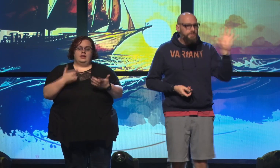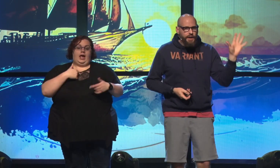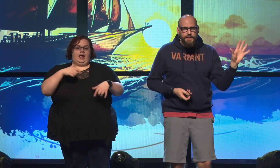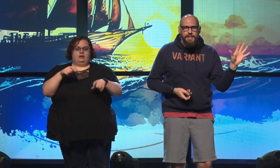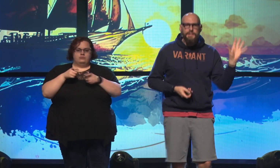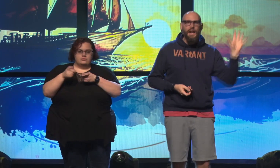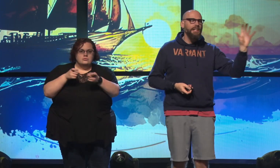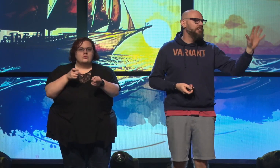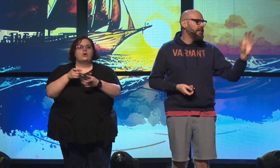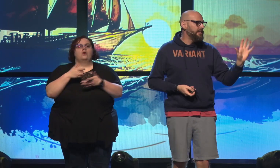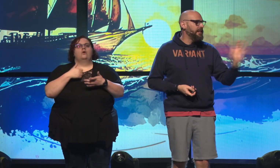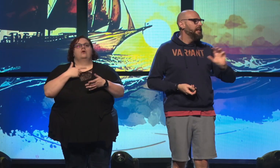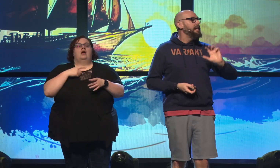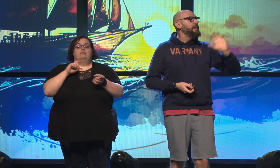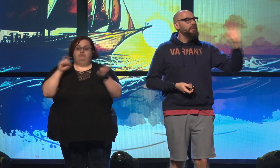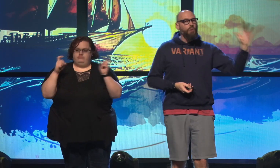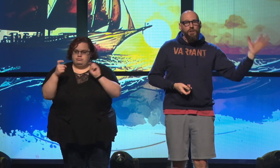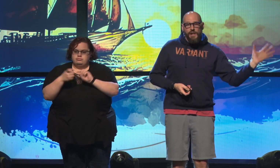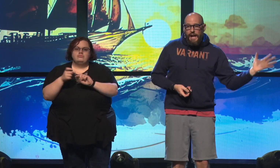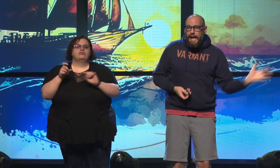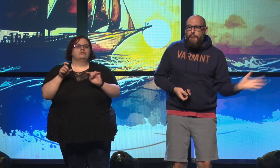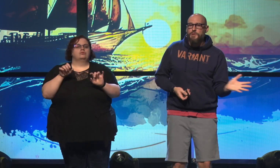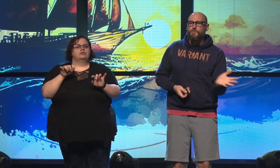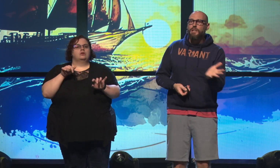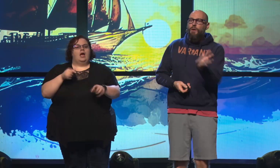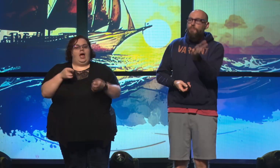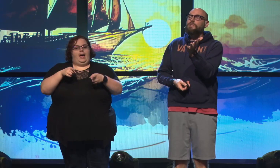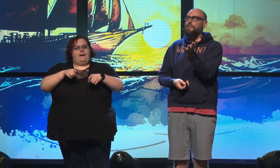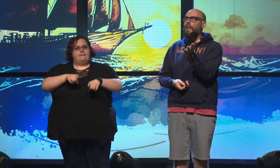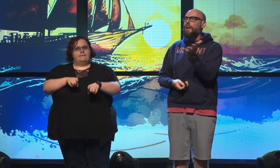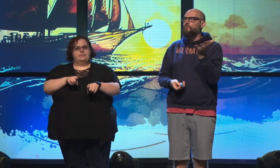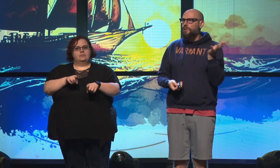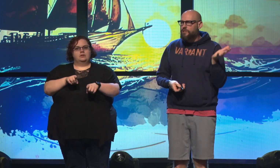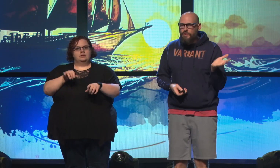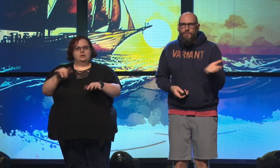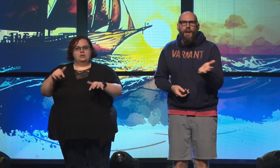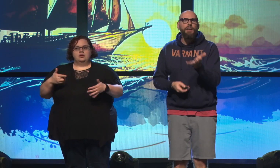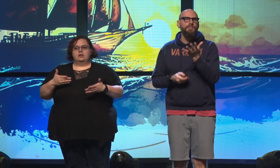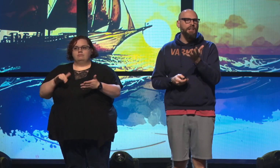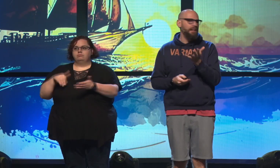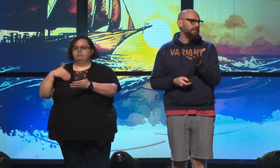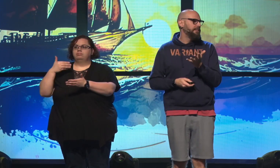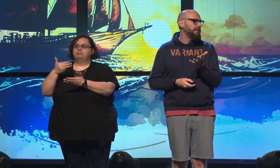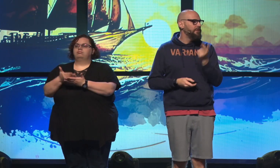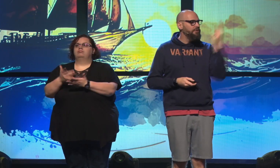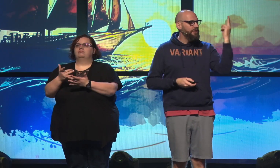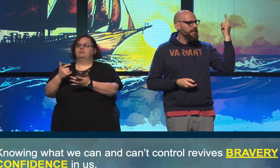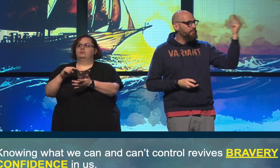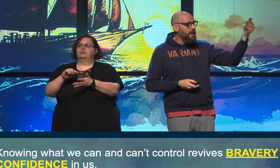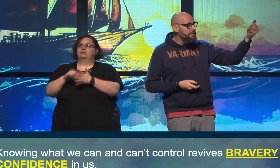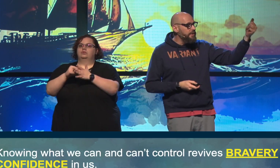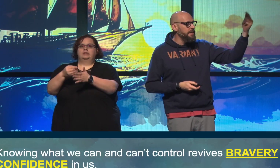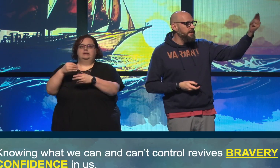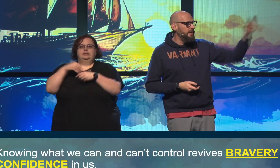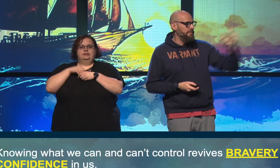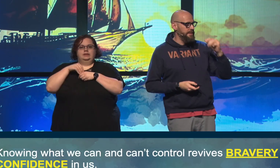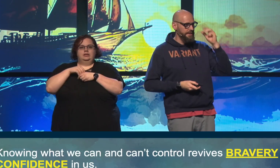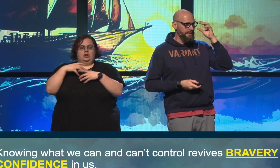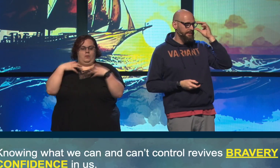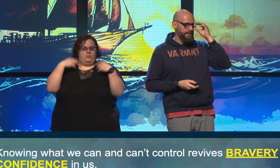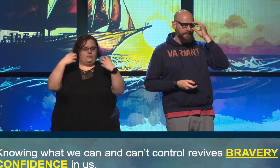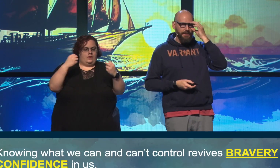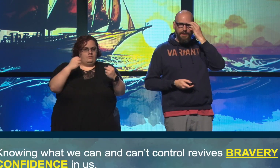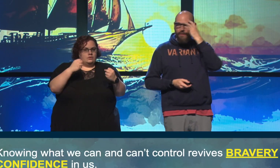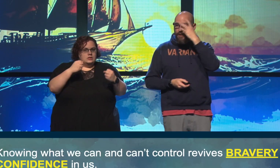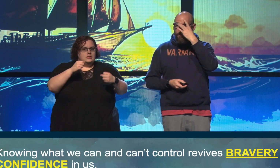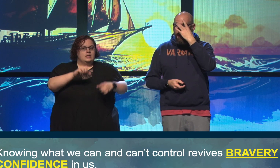we crucify the idea that I can change it, then what happens, what comes to life, what is revived in us are two things: bravery and